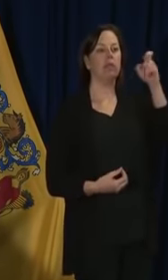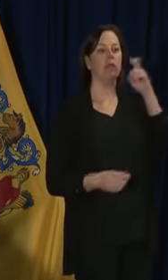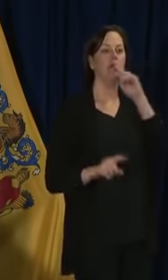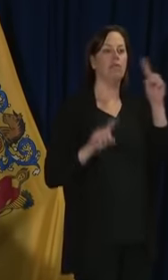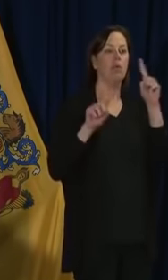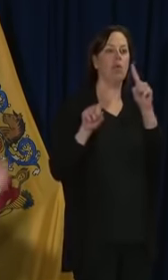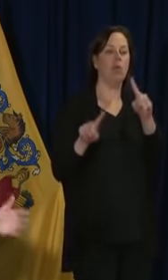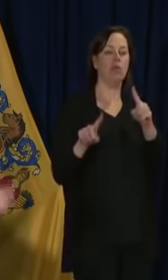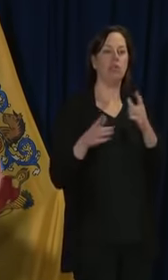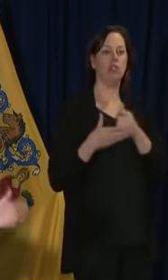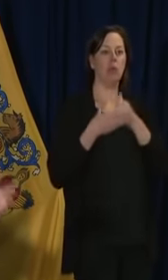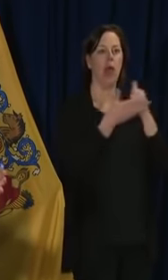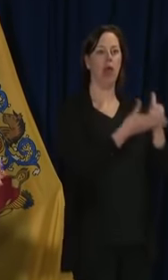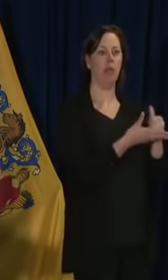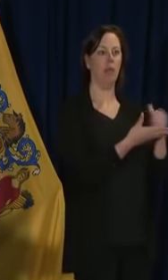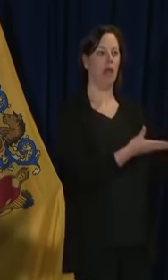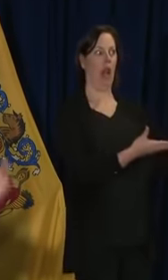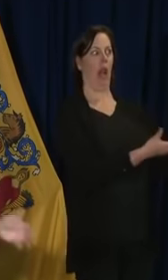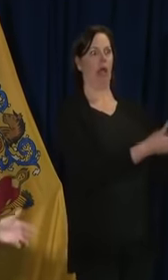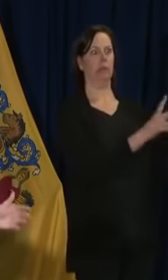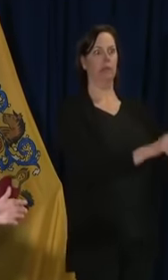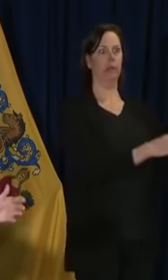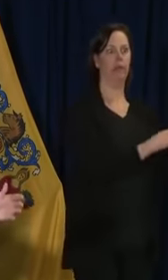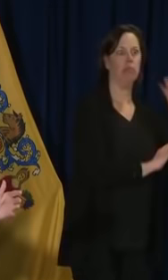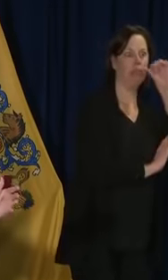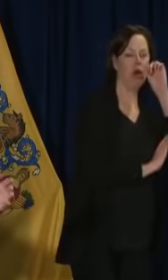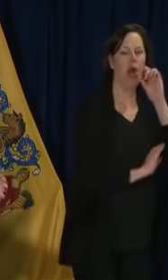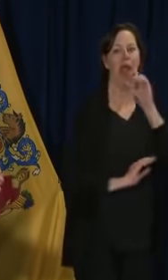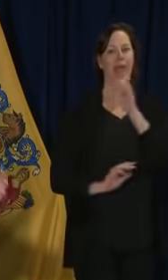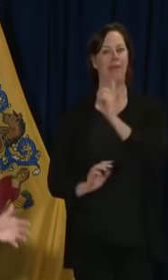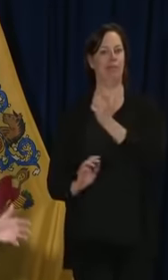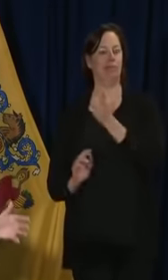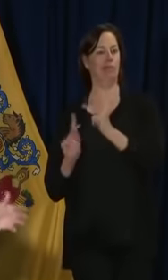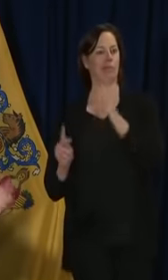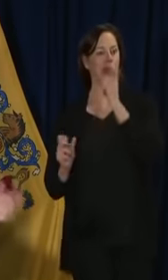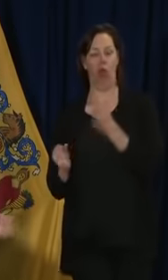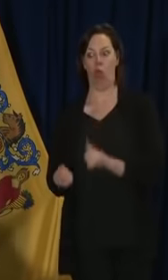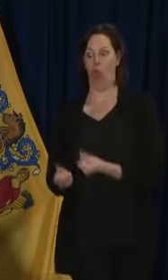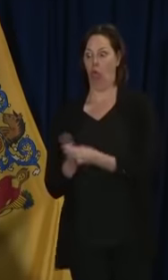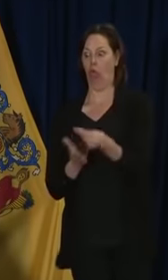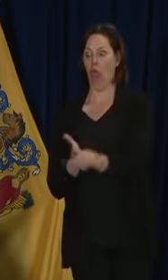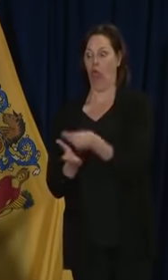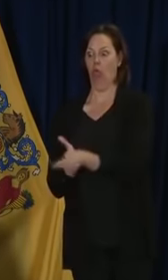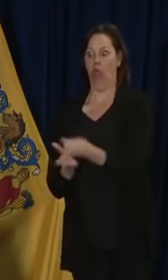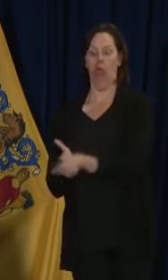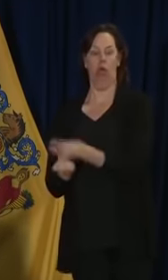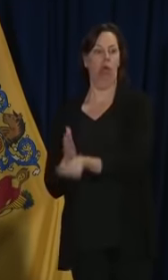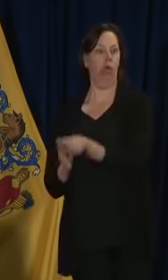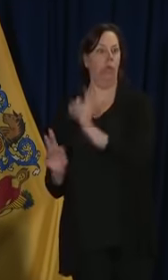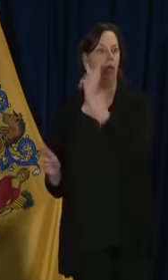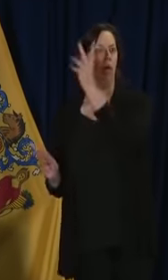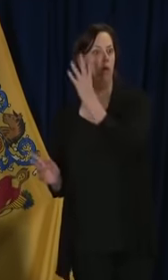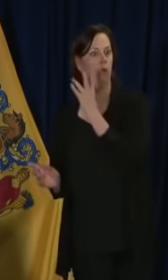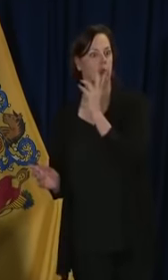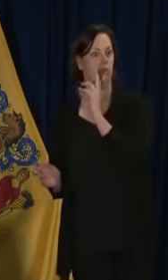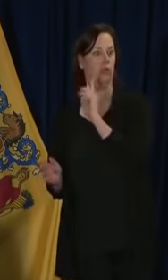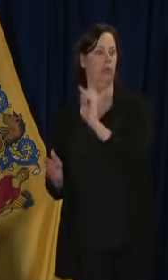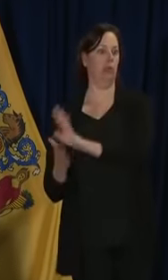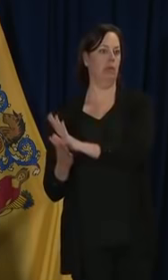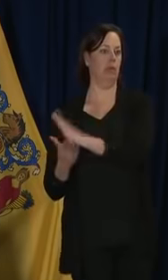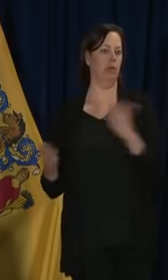realities into norm, particularly, overwhelmingly, the congregation of large numbers of